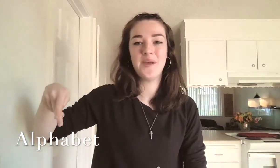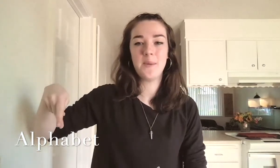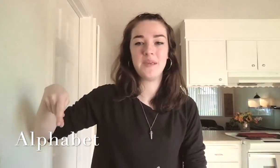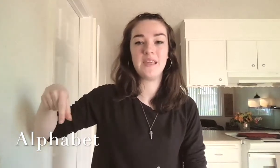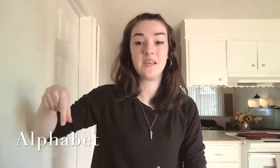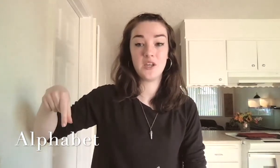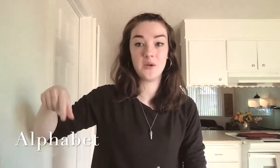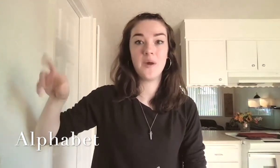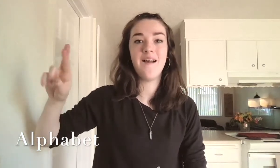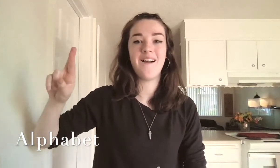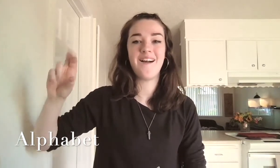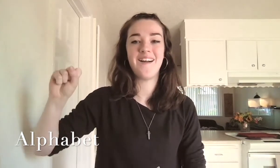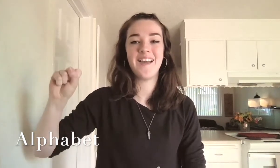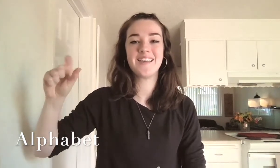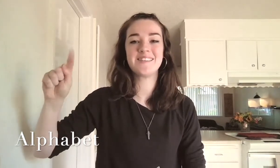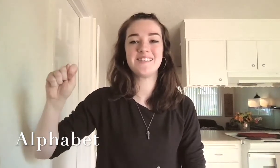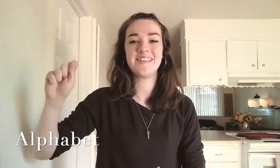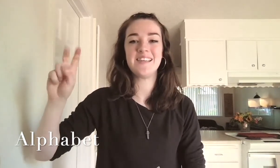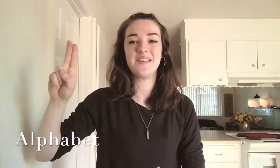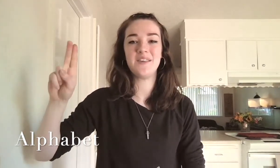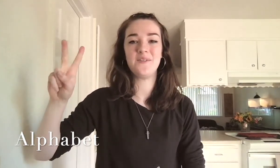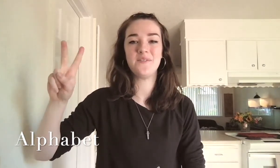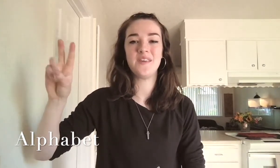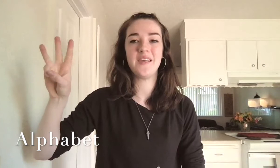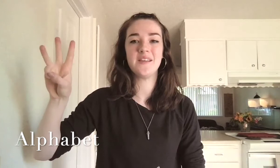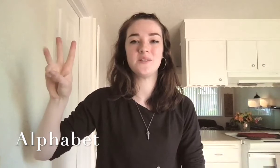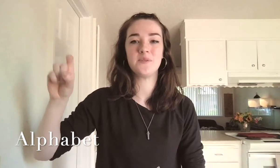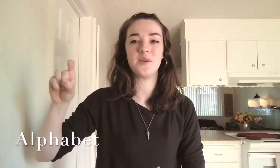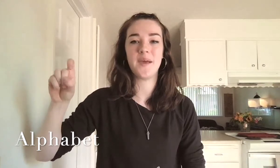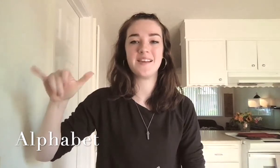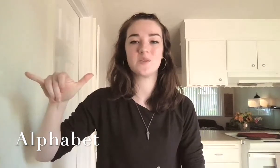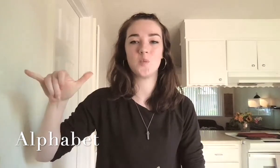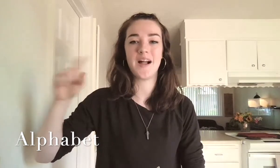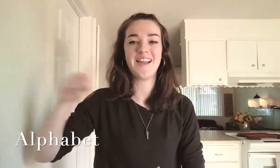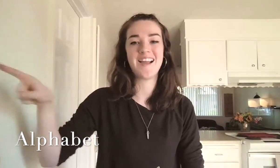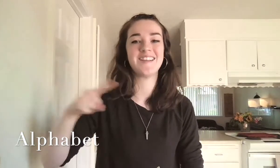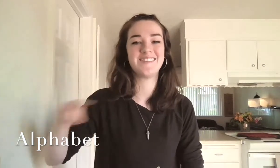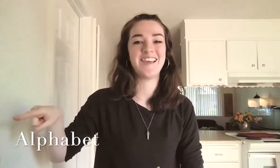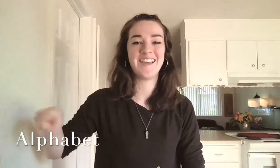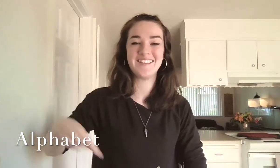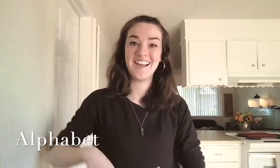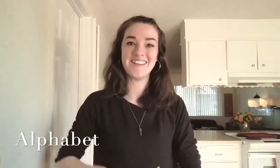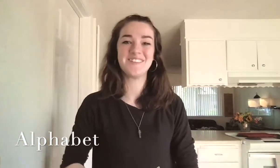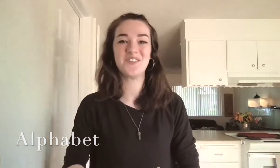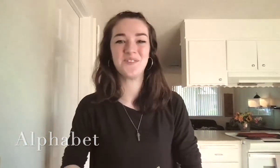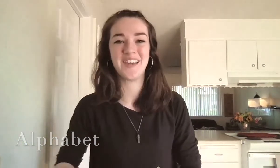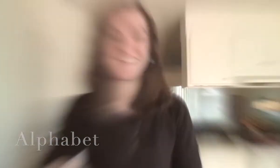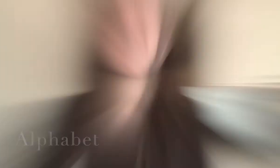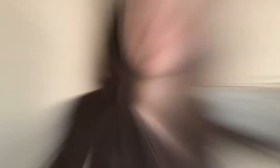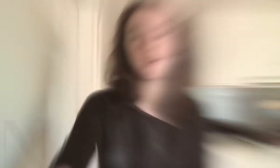P, Q, R, S, T, U, V, W, X, Y, and Z. Nice, good job you guys. All right,